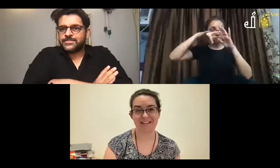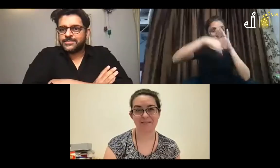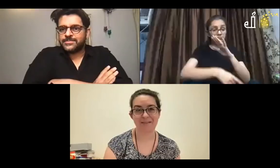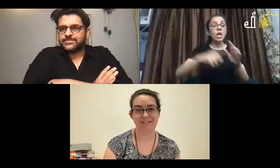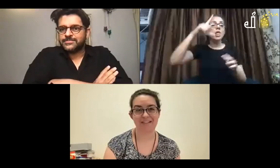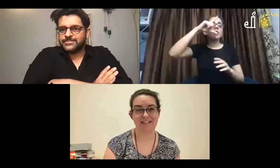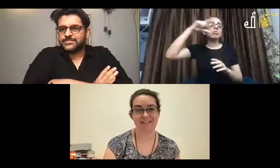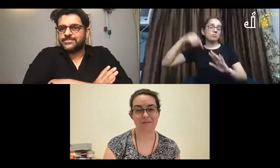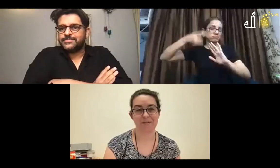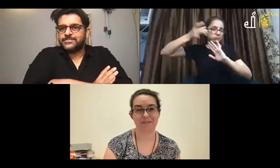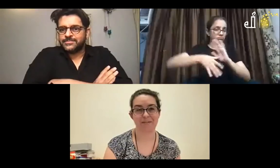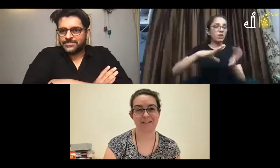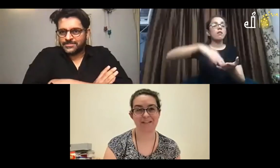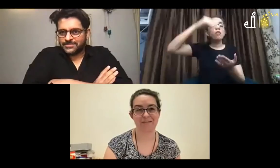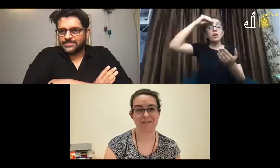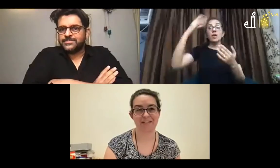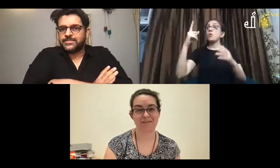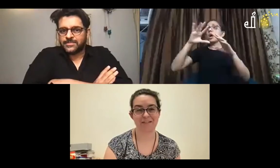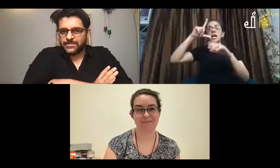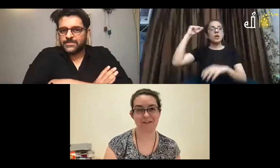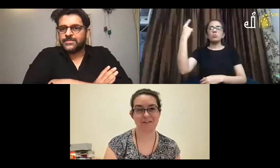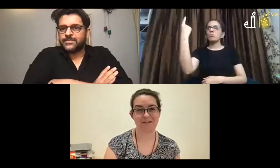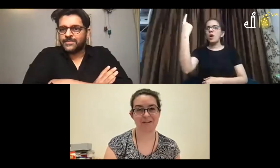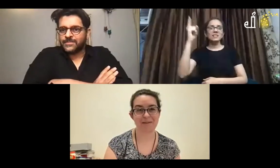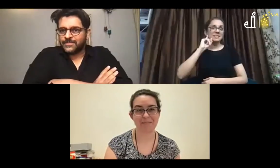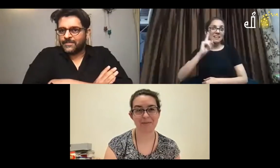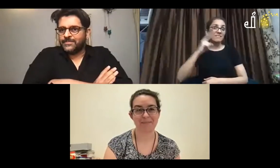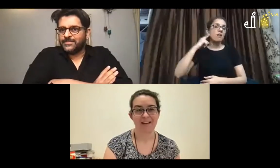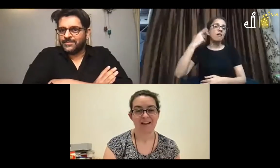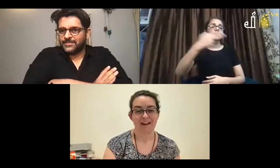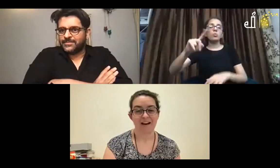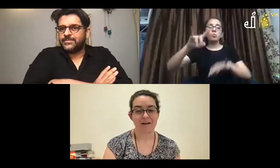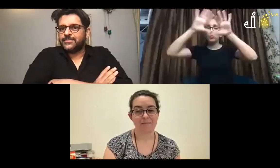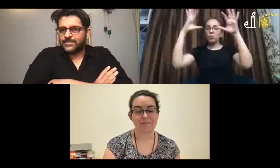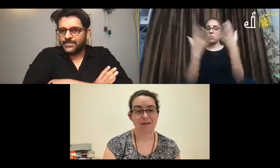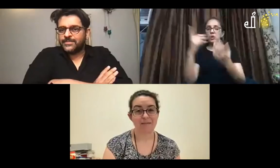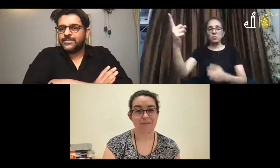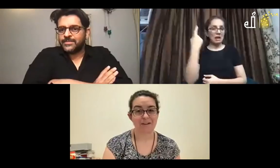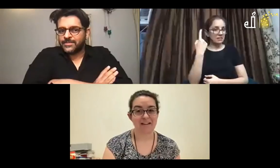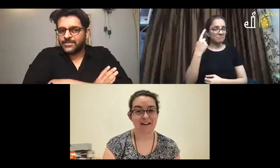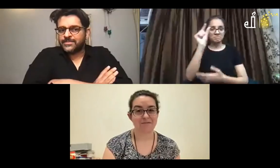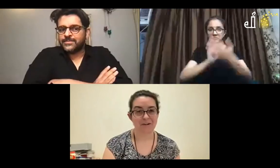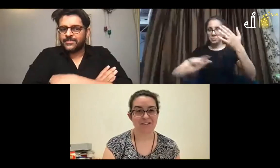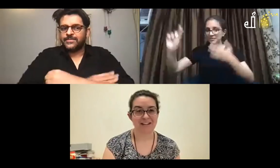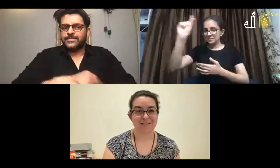University, which is the world's only university for deaf and hard of hearing people. I was very fortunate to be able